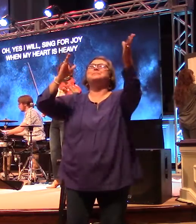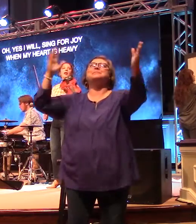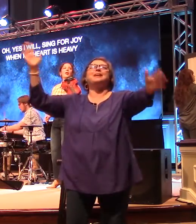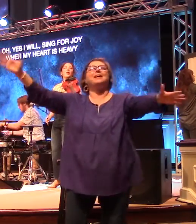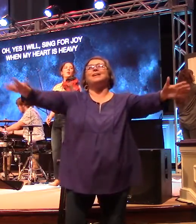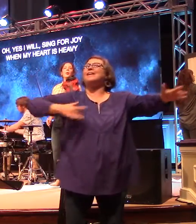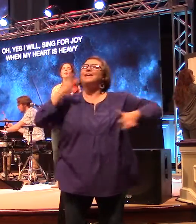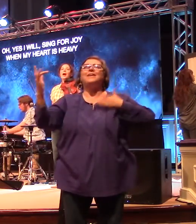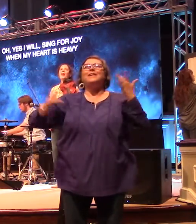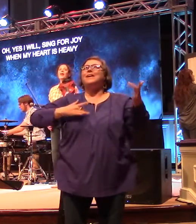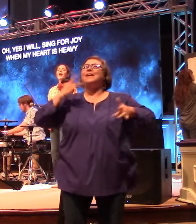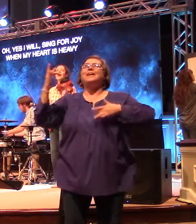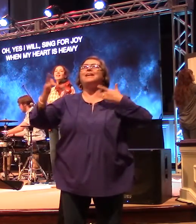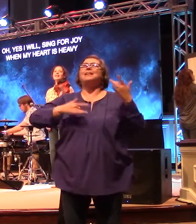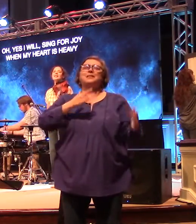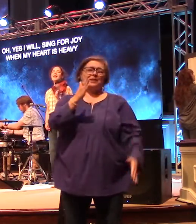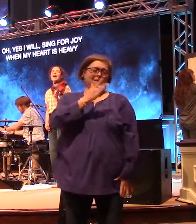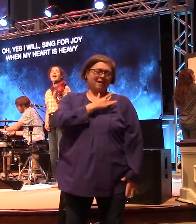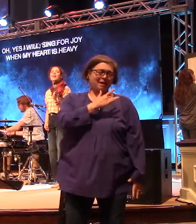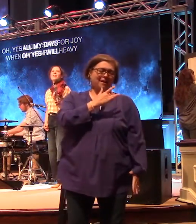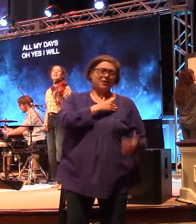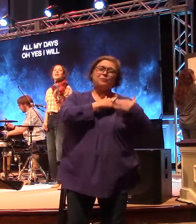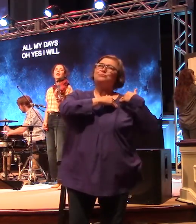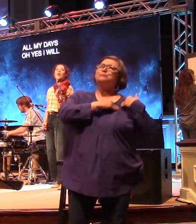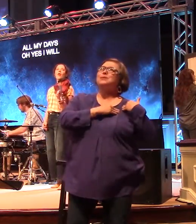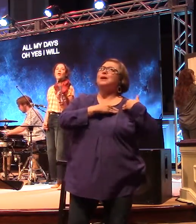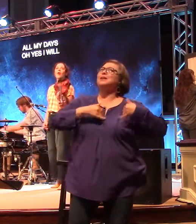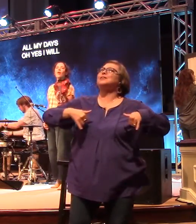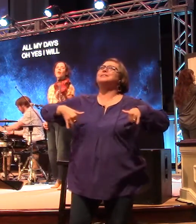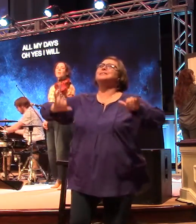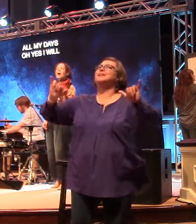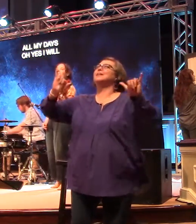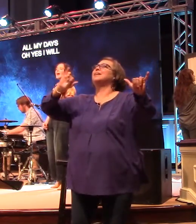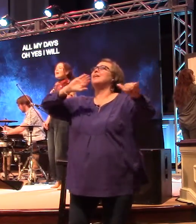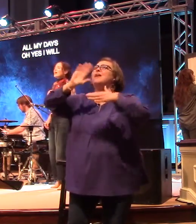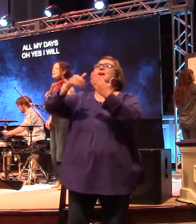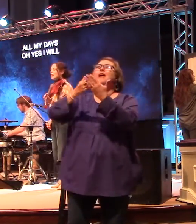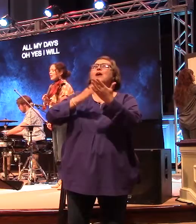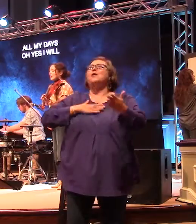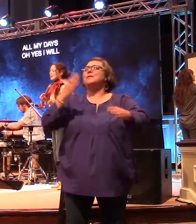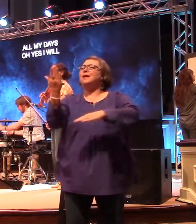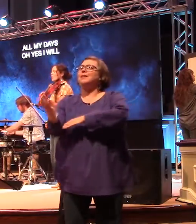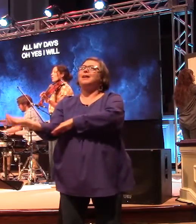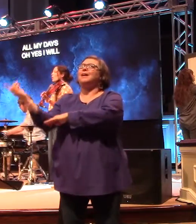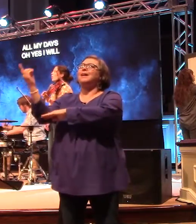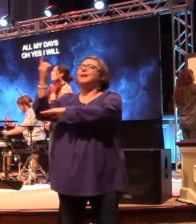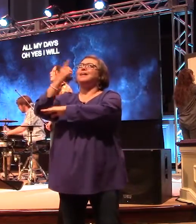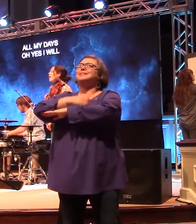Yeah.